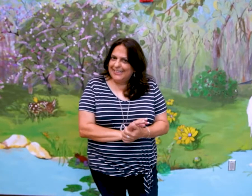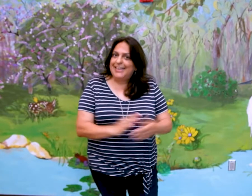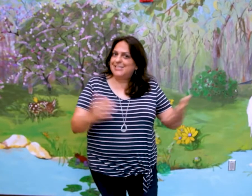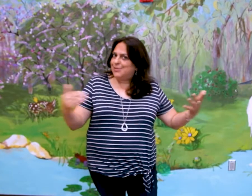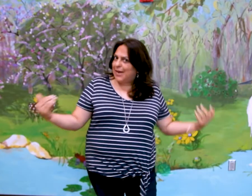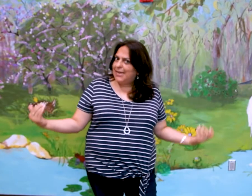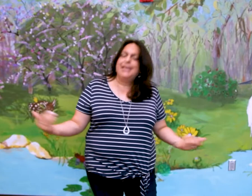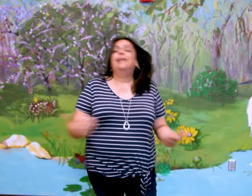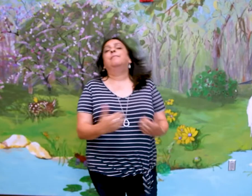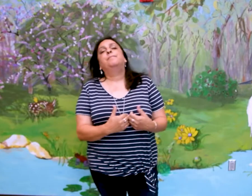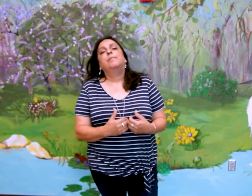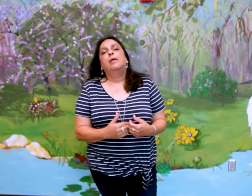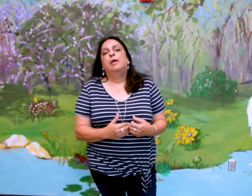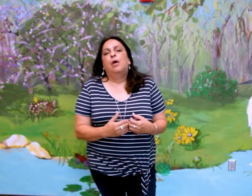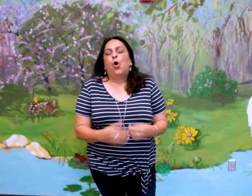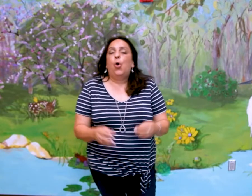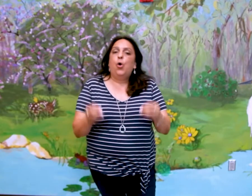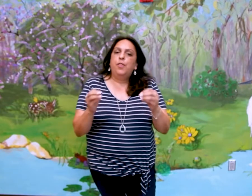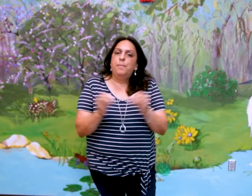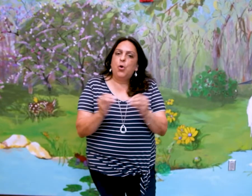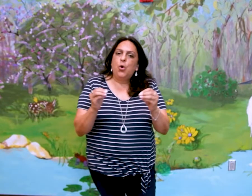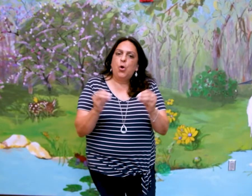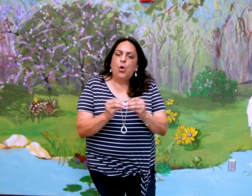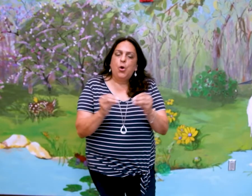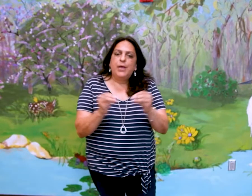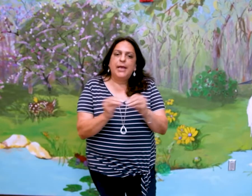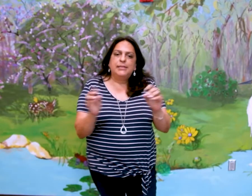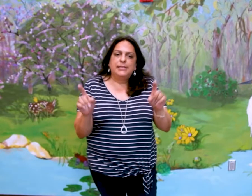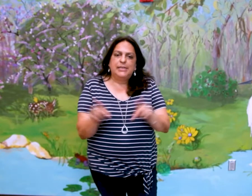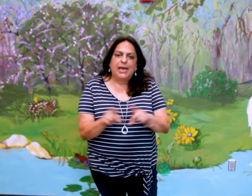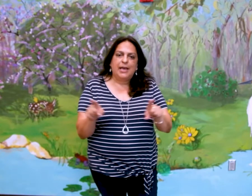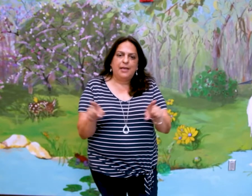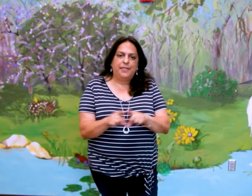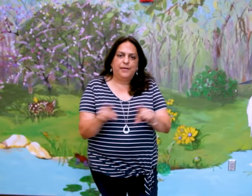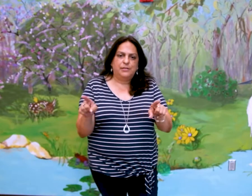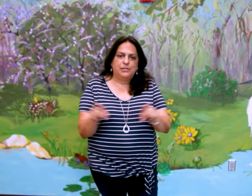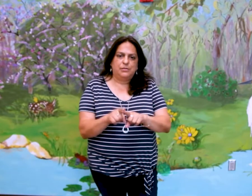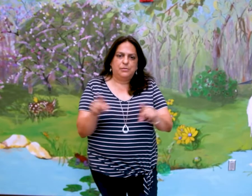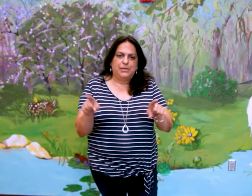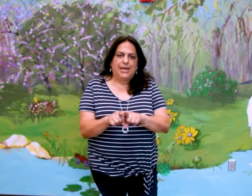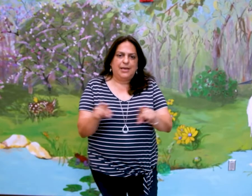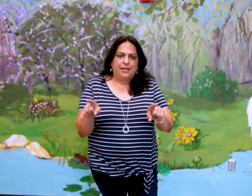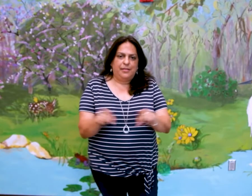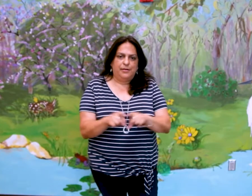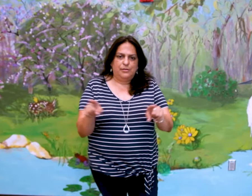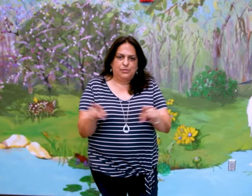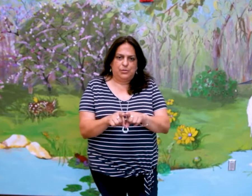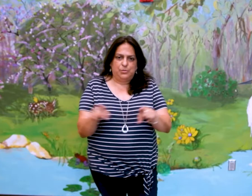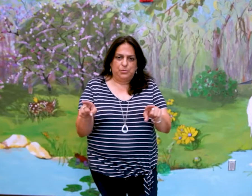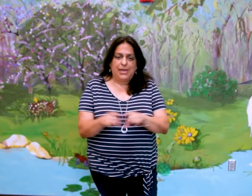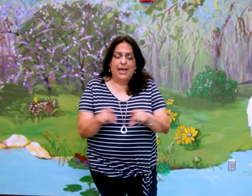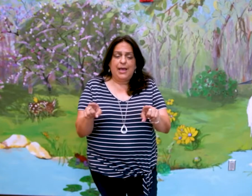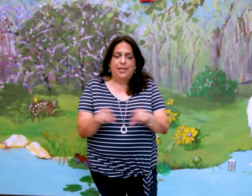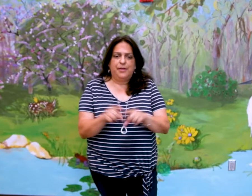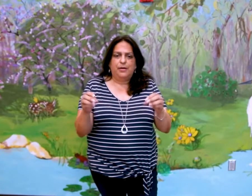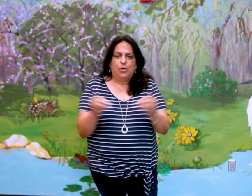let's try it again. Oh, the more we get together, together, together. Oh,